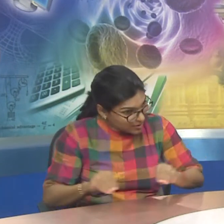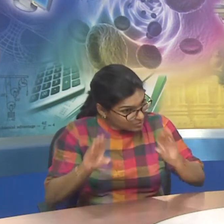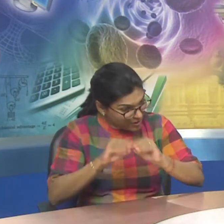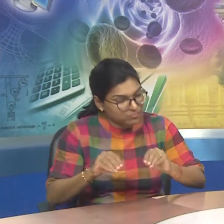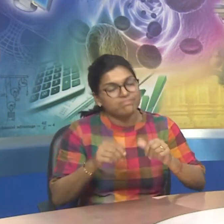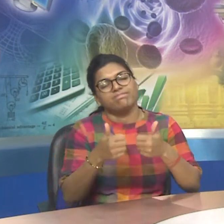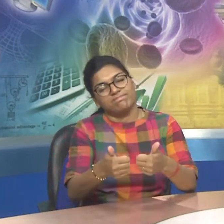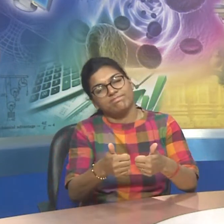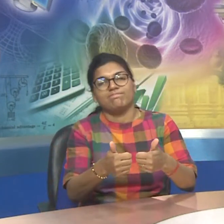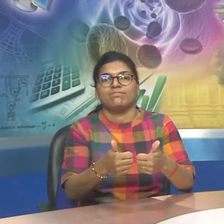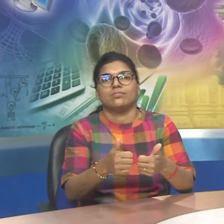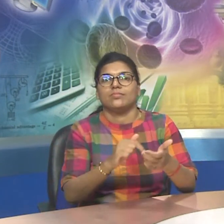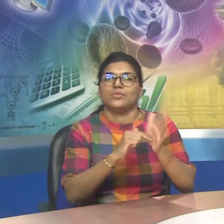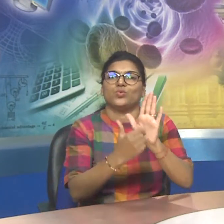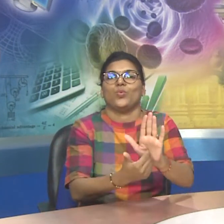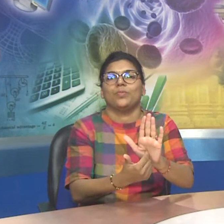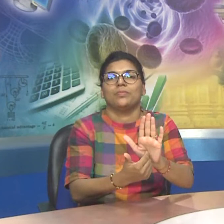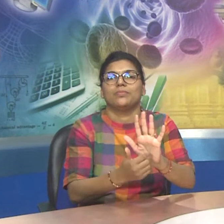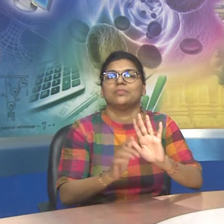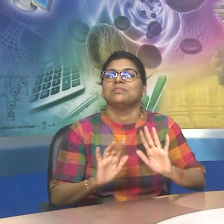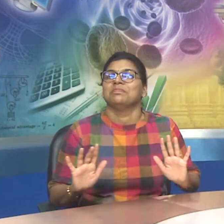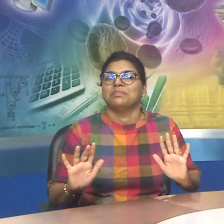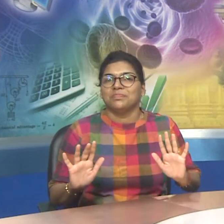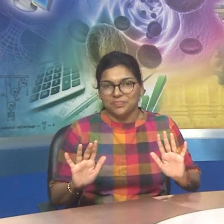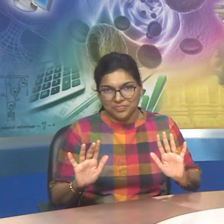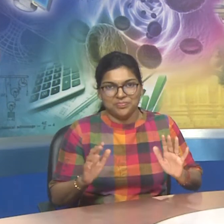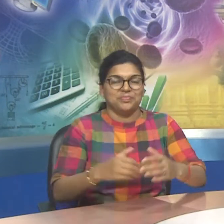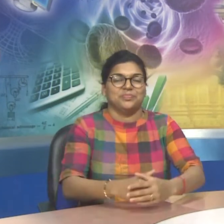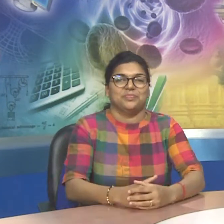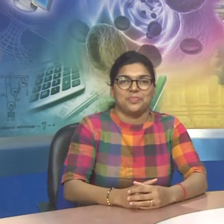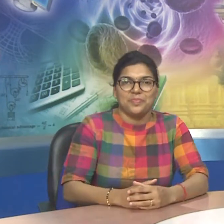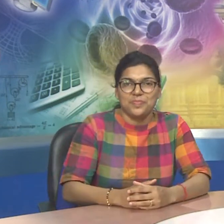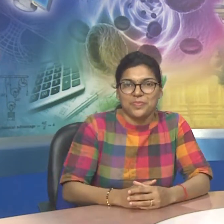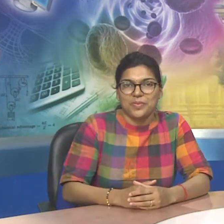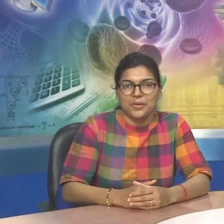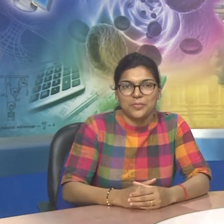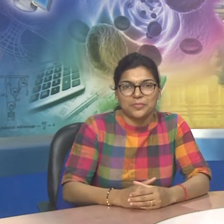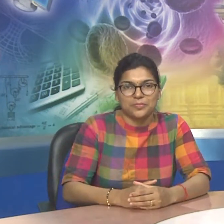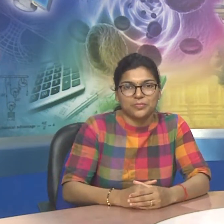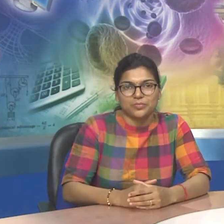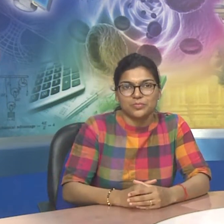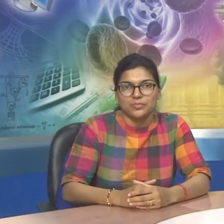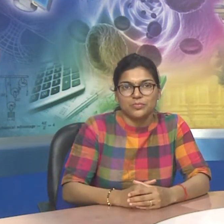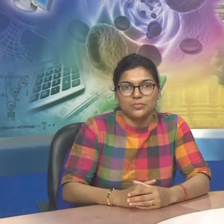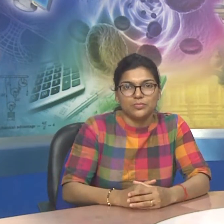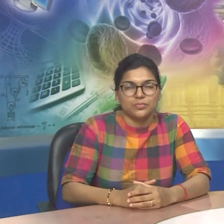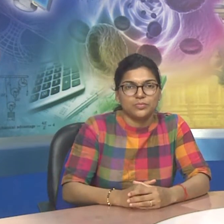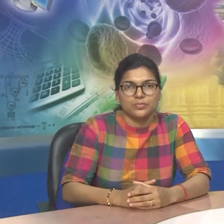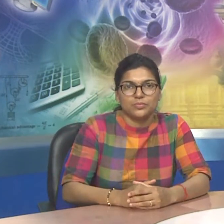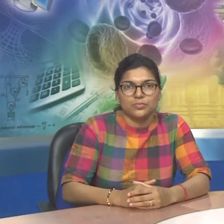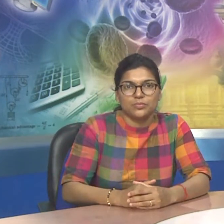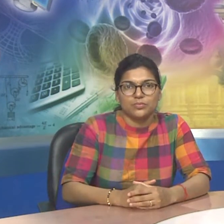It is the adults who should understand the importance of peace and friendship in the world.